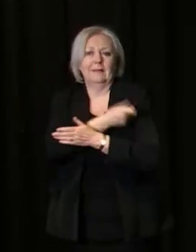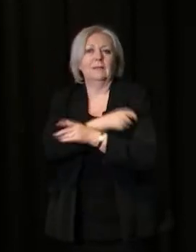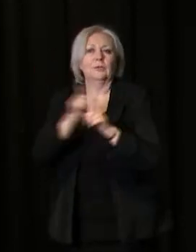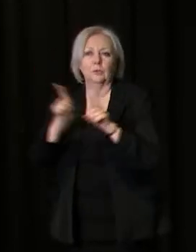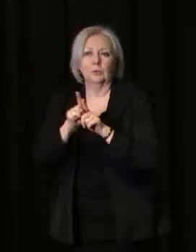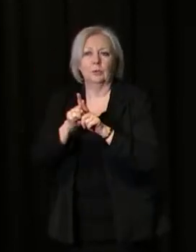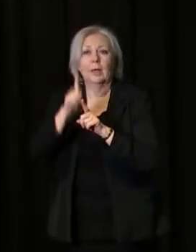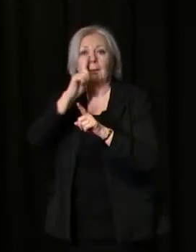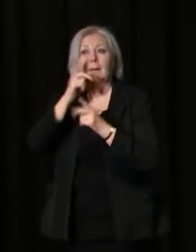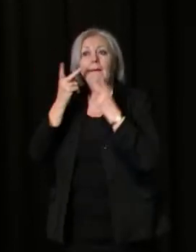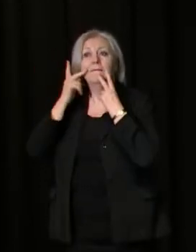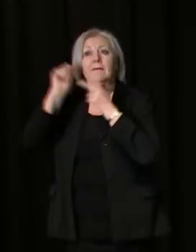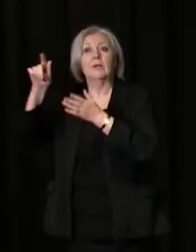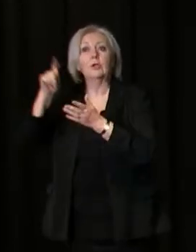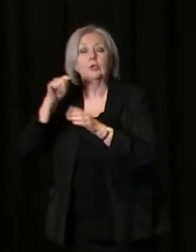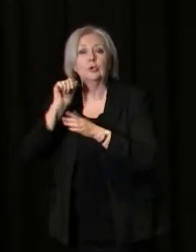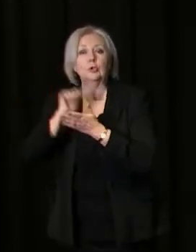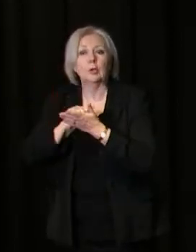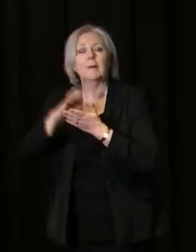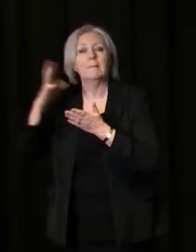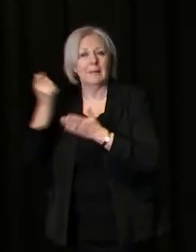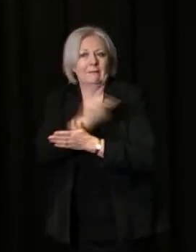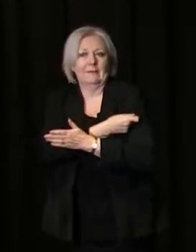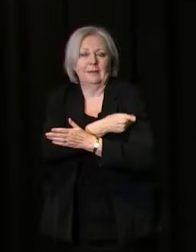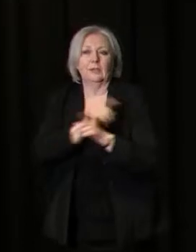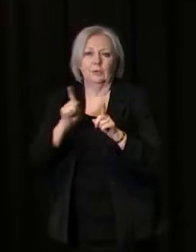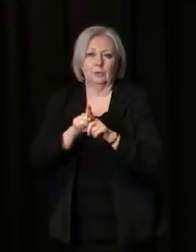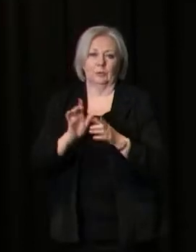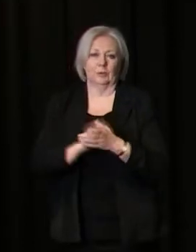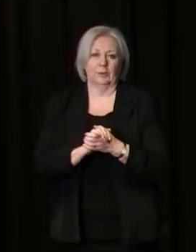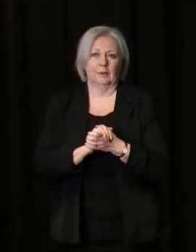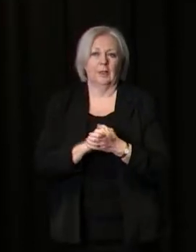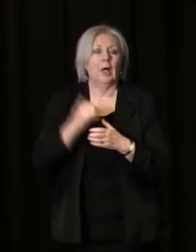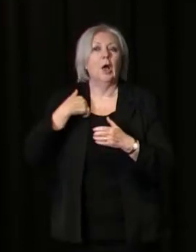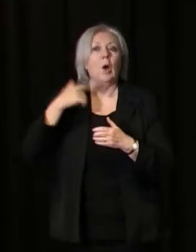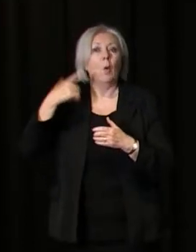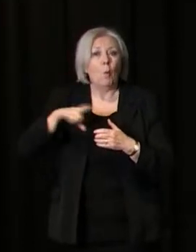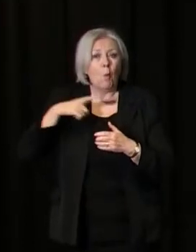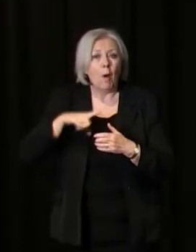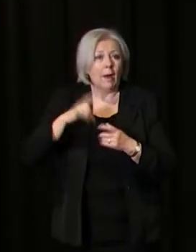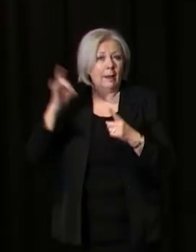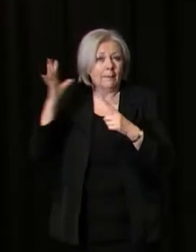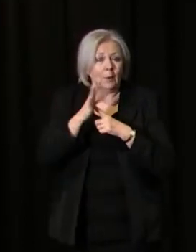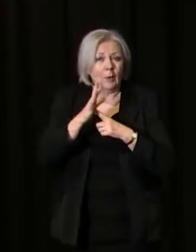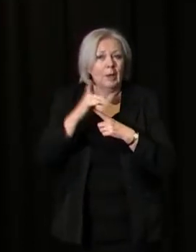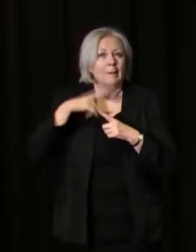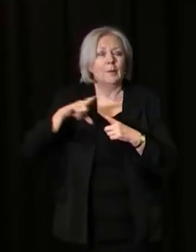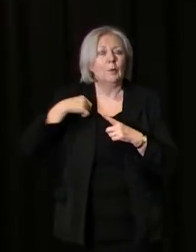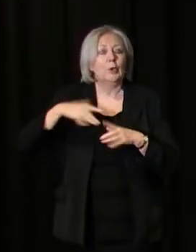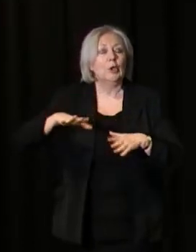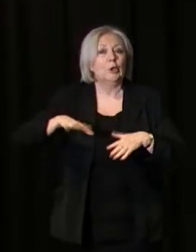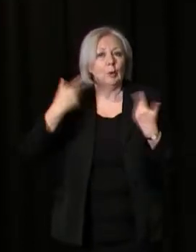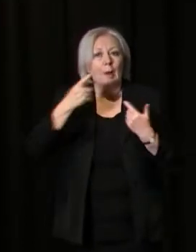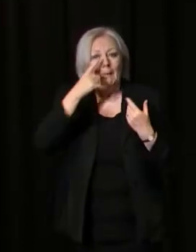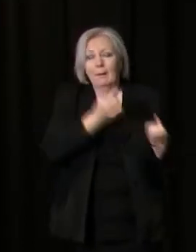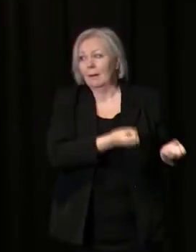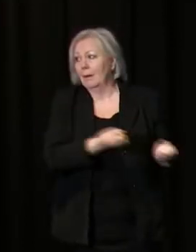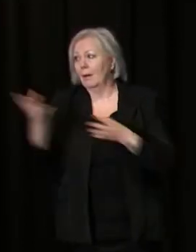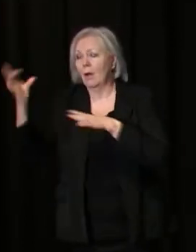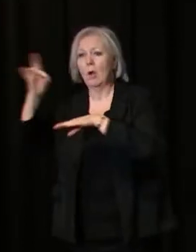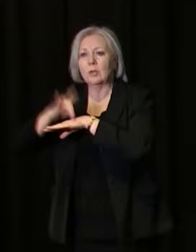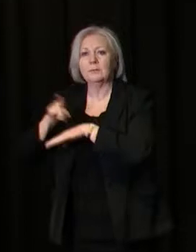means that we don't have completely avoidable admissions into our hospitals and enormous stress and pressure on our nurses.